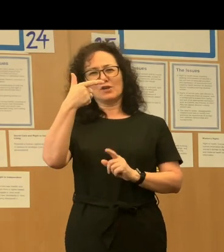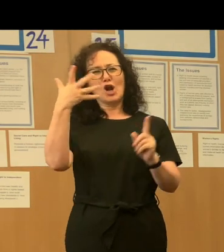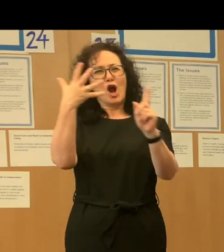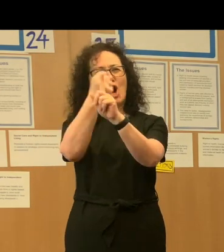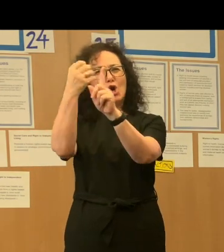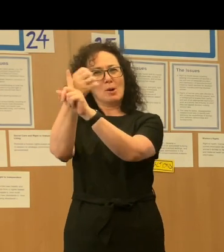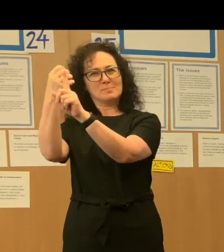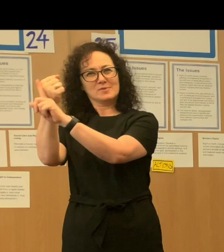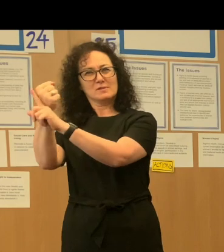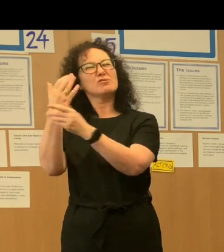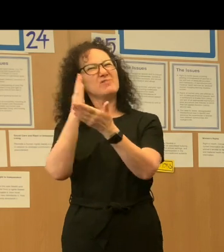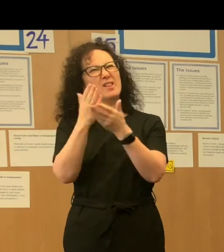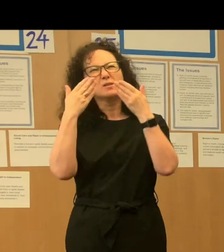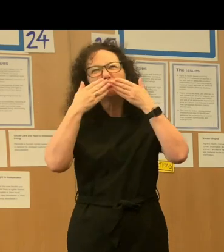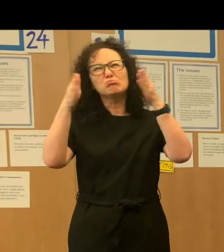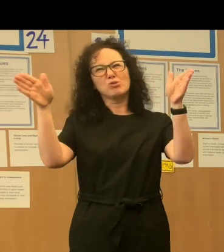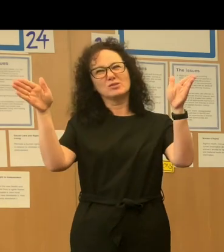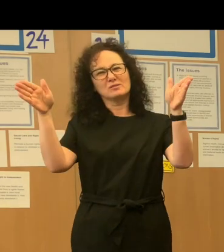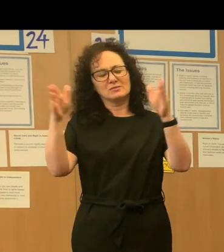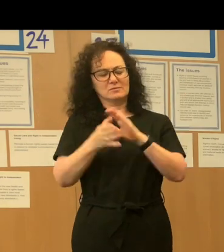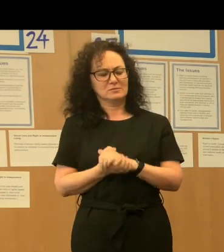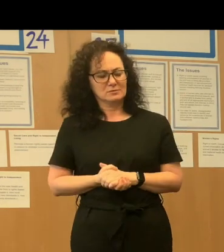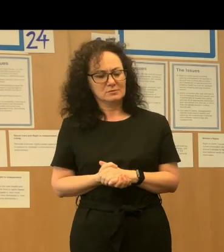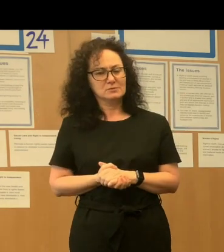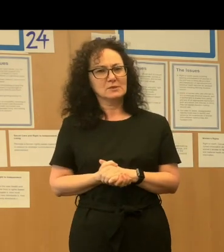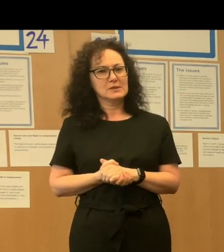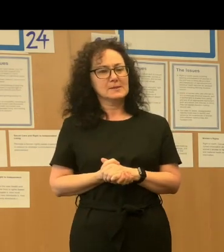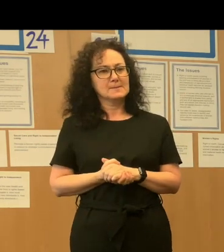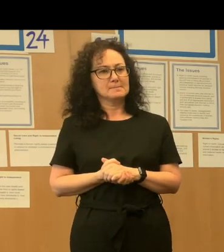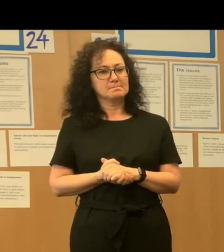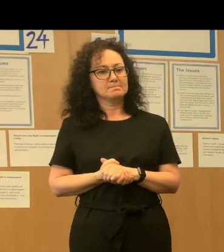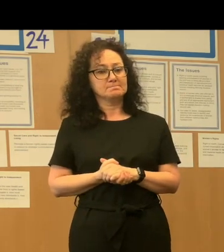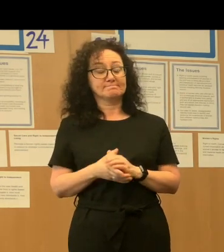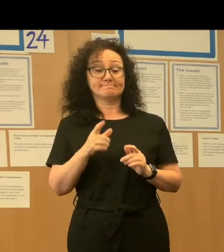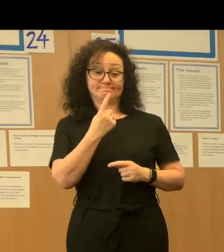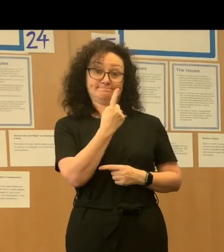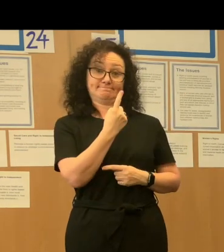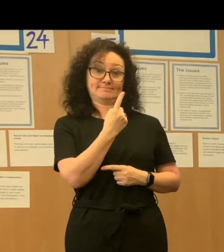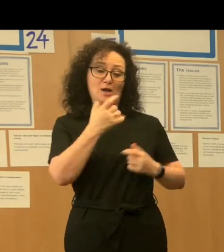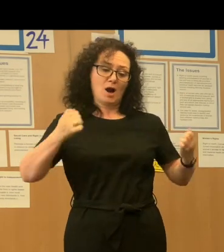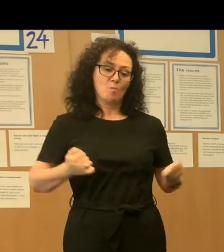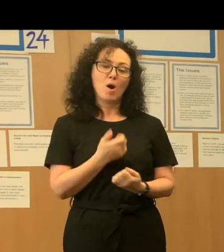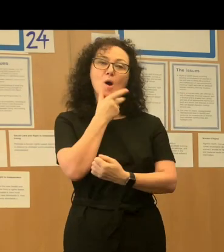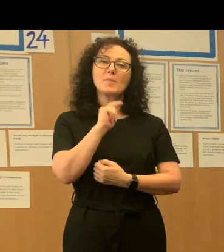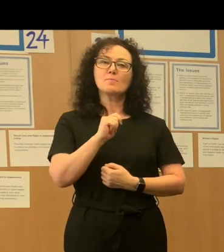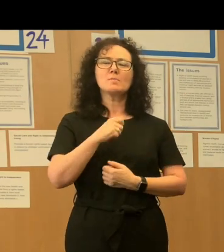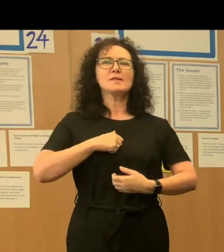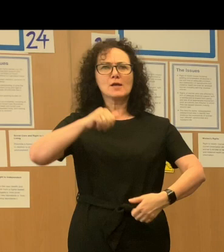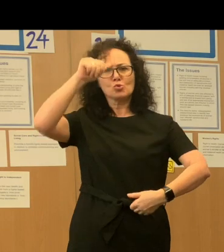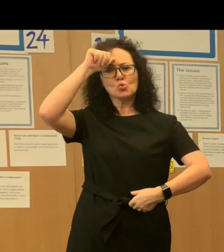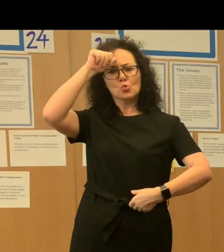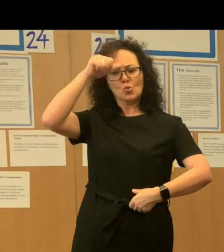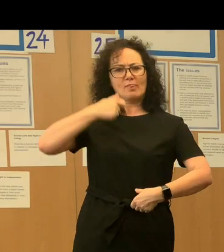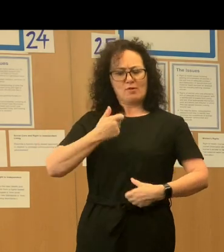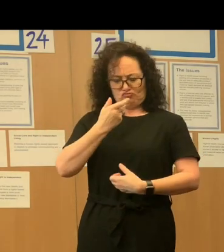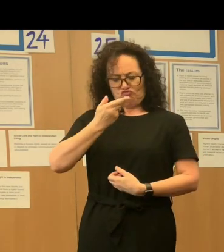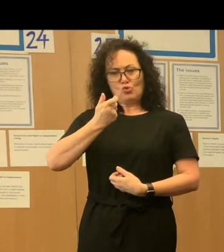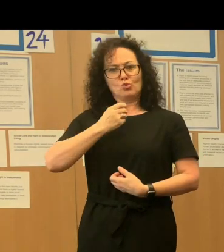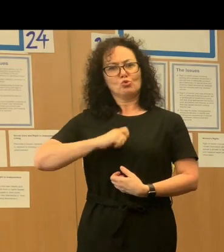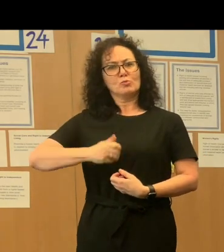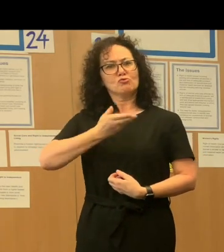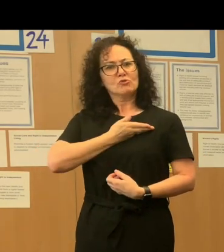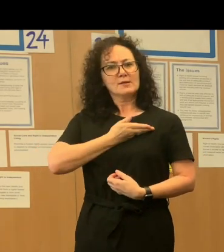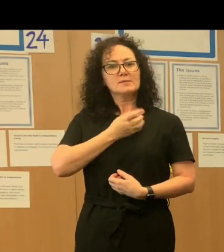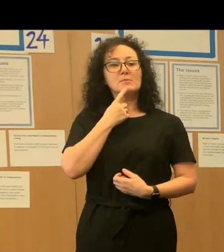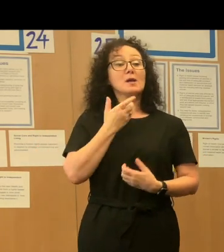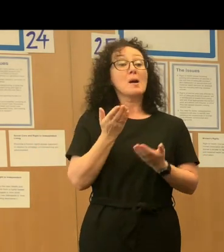we wanted to see achieved through SNAP, and that ranged from things like empowering people to know and understand their rights, holding public bodies to account for